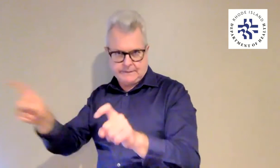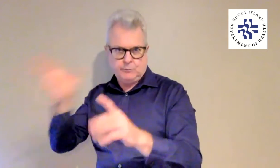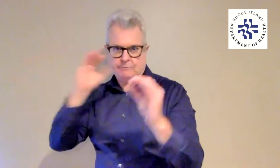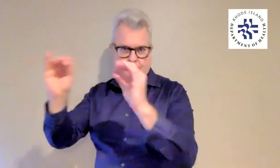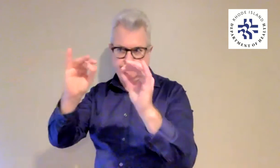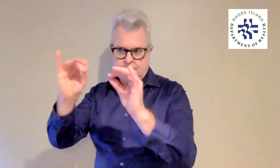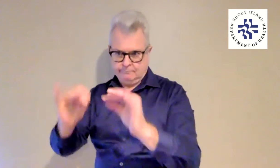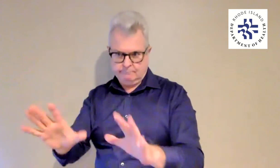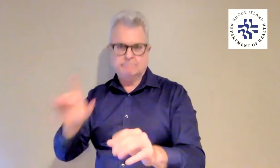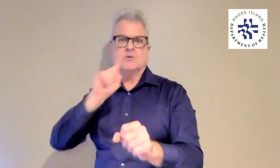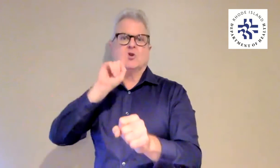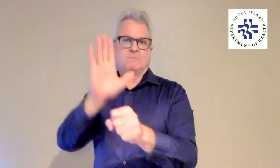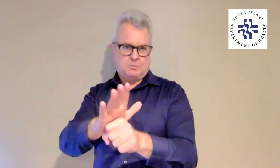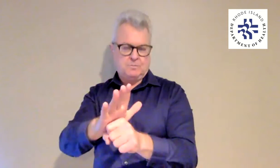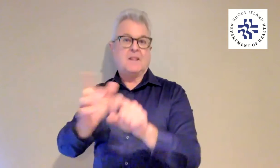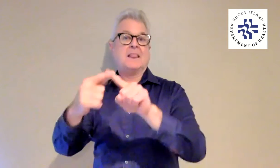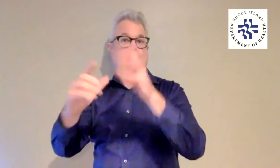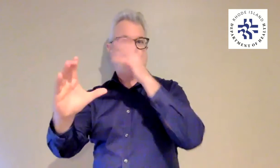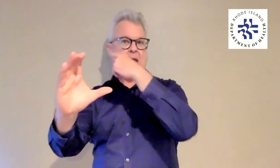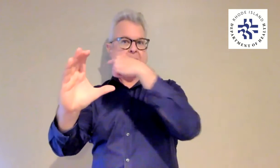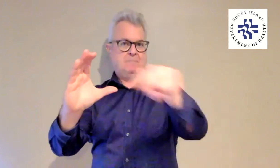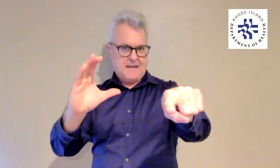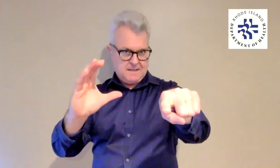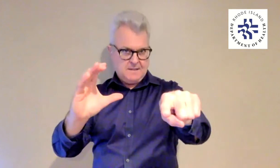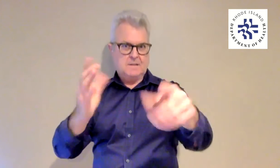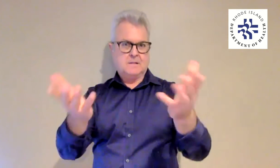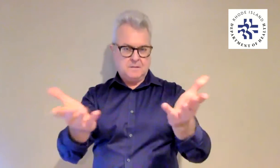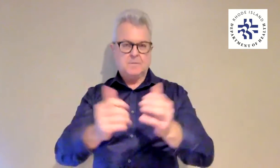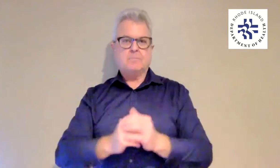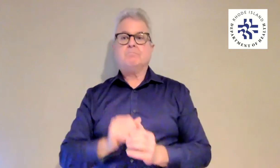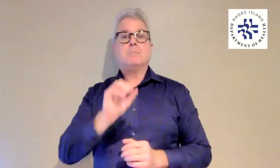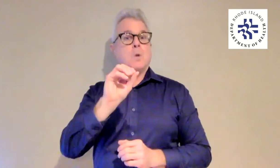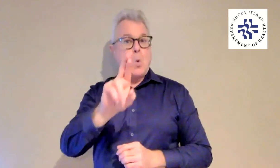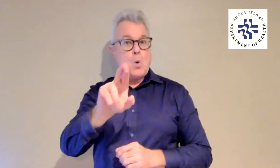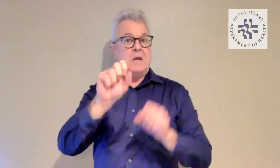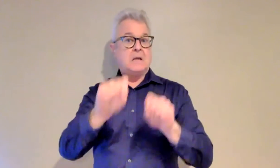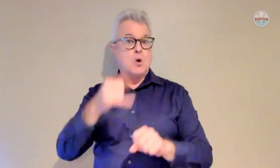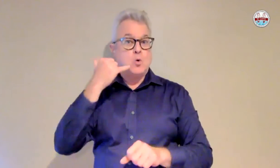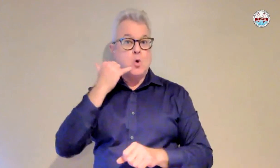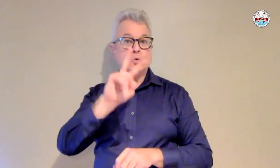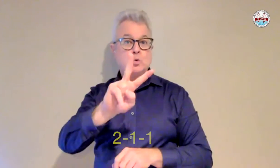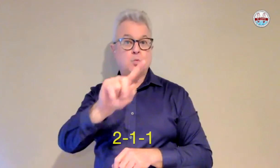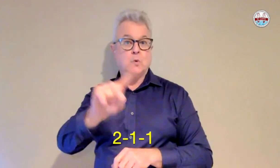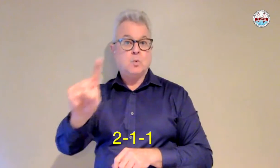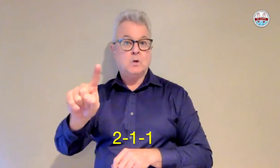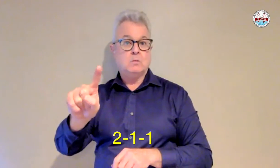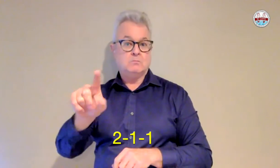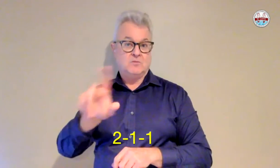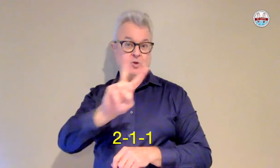One of their operators will be more than happy to help you schedule for a test. And then they will send you an email or a text information letting